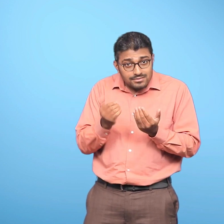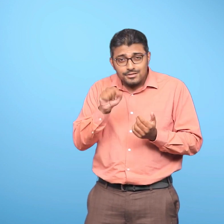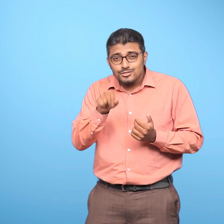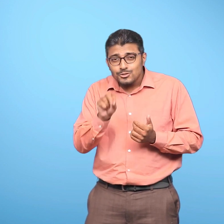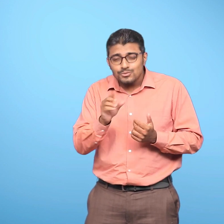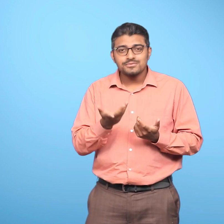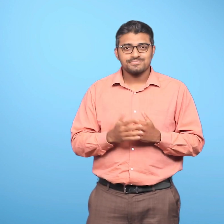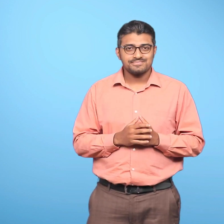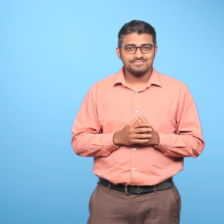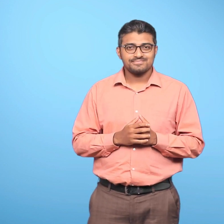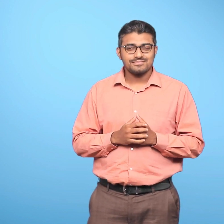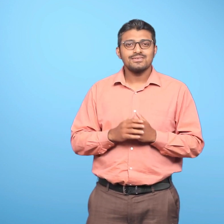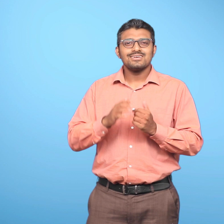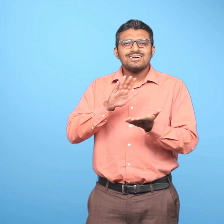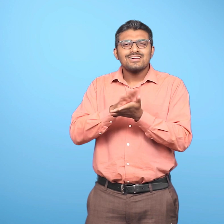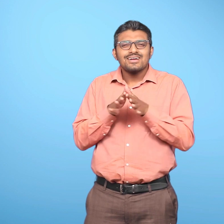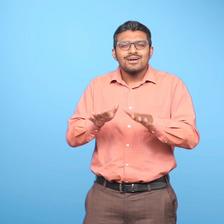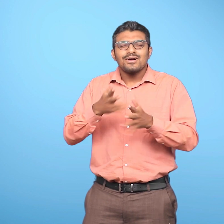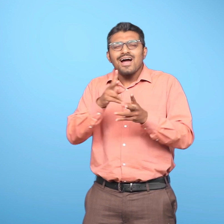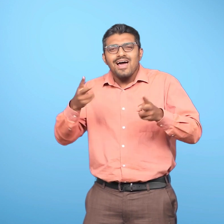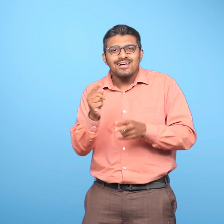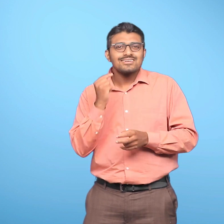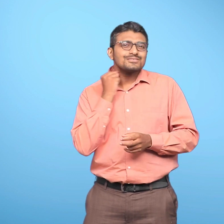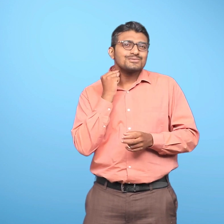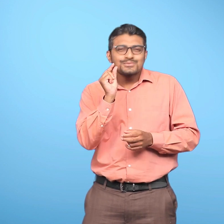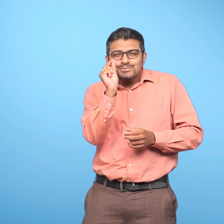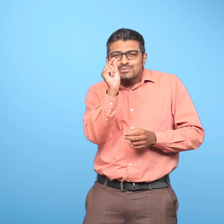Yes or no? Grain to its flour.